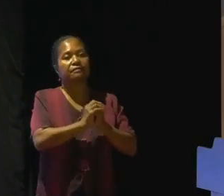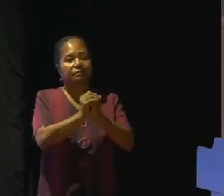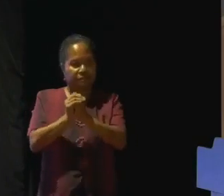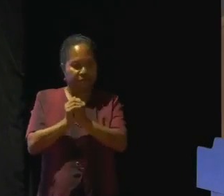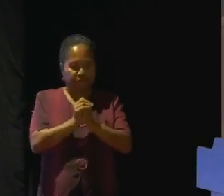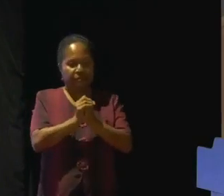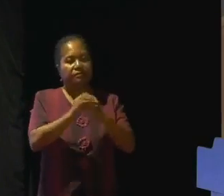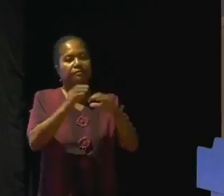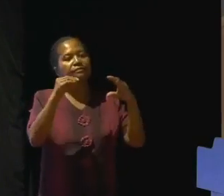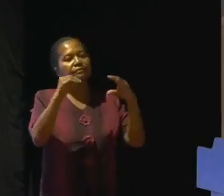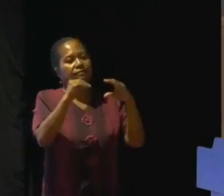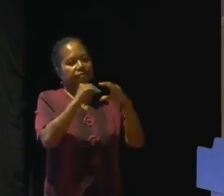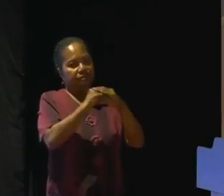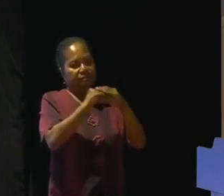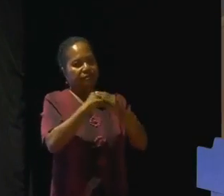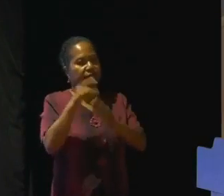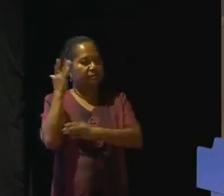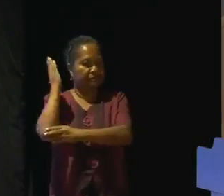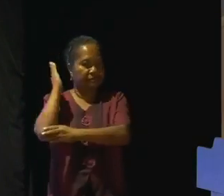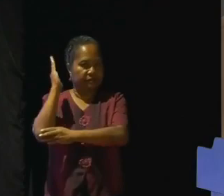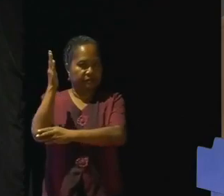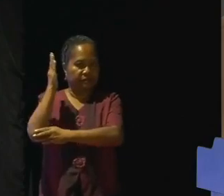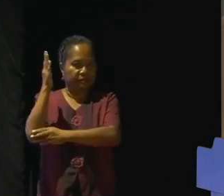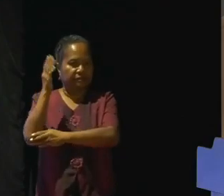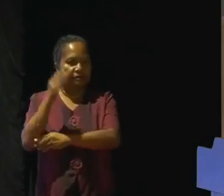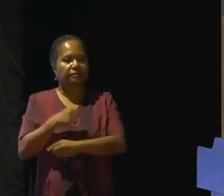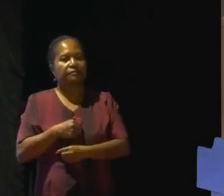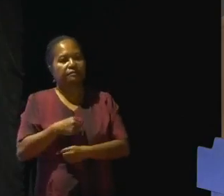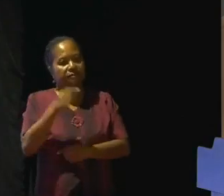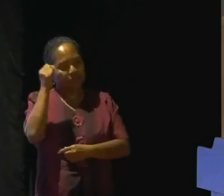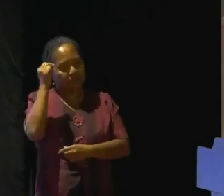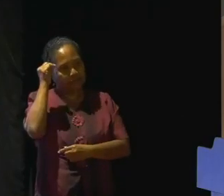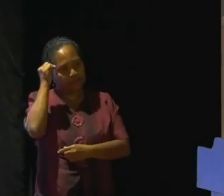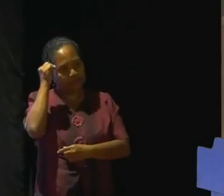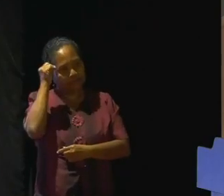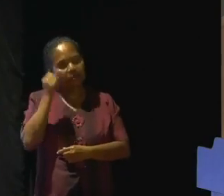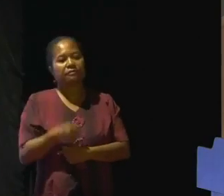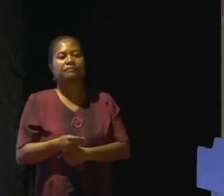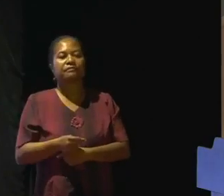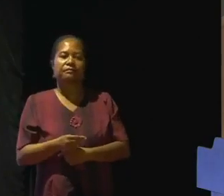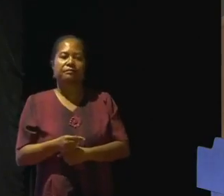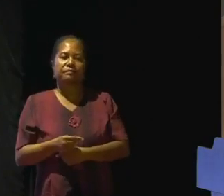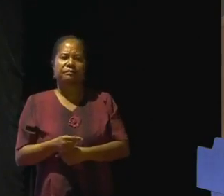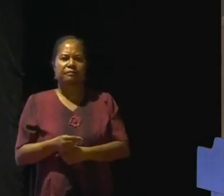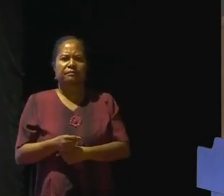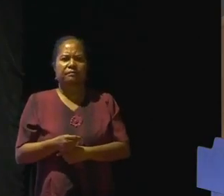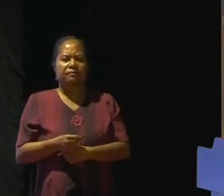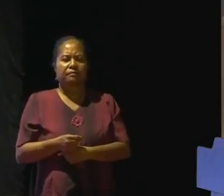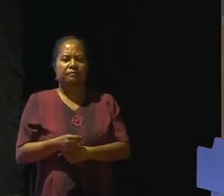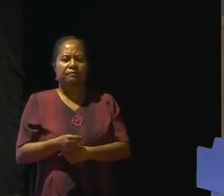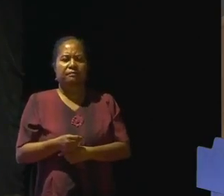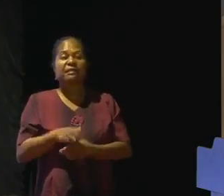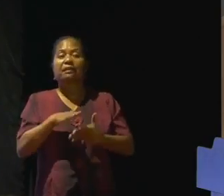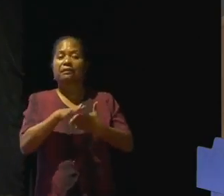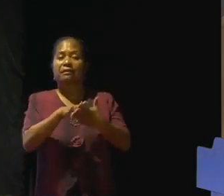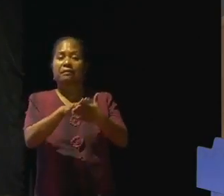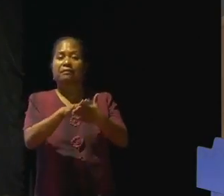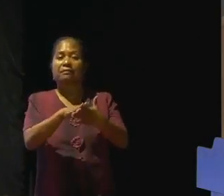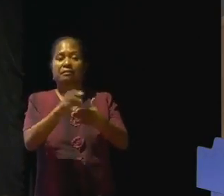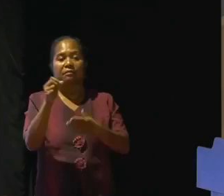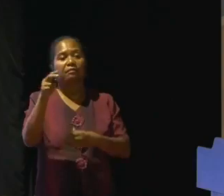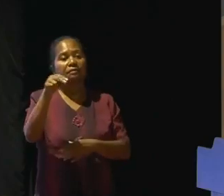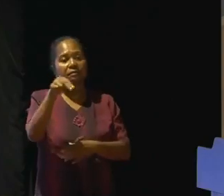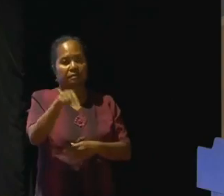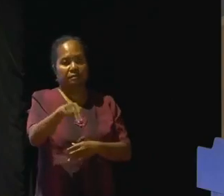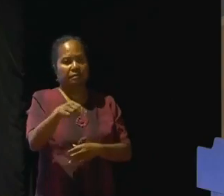their presentations, and I'm sure it will be tailored to your needs. When you go to the banks, you can